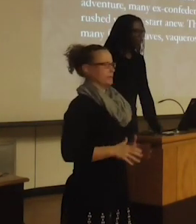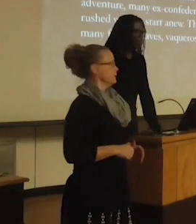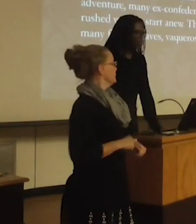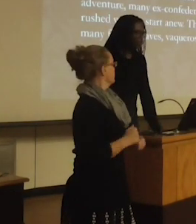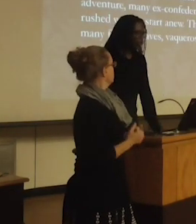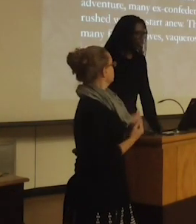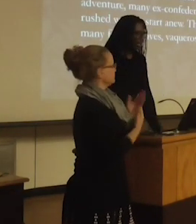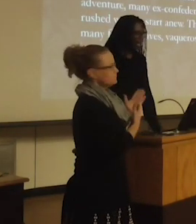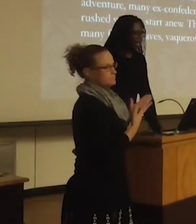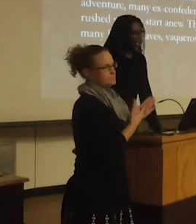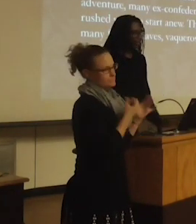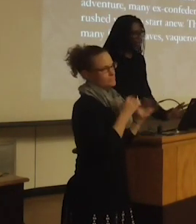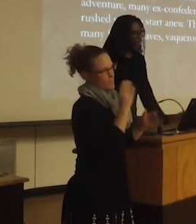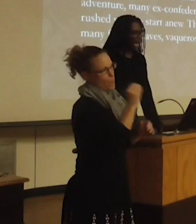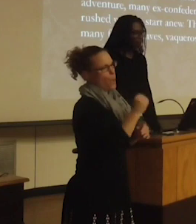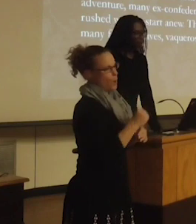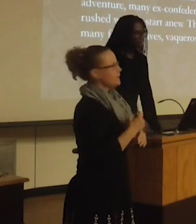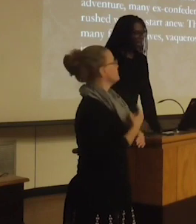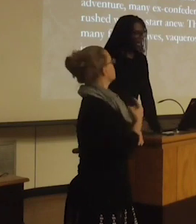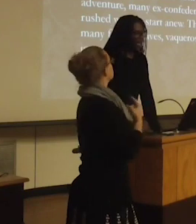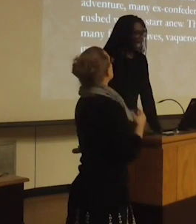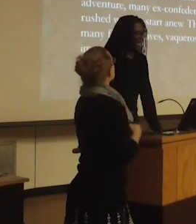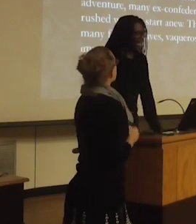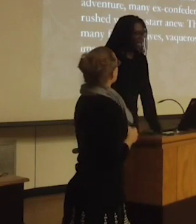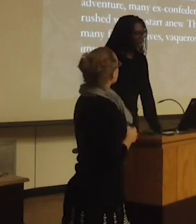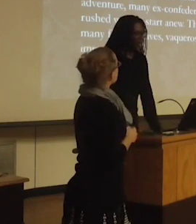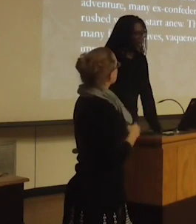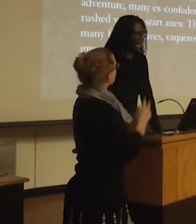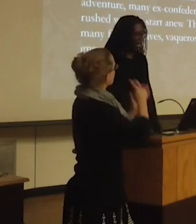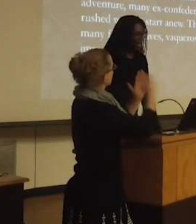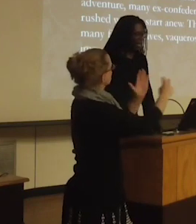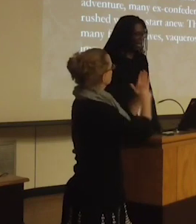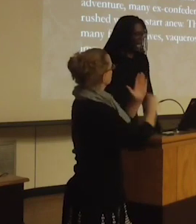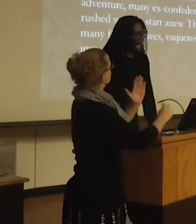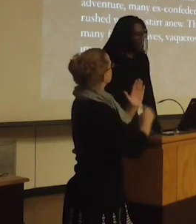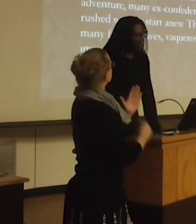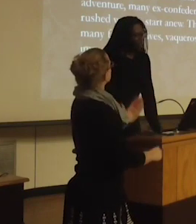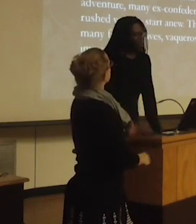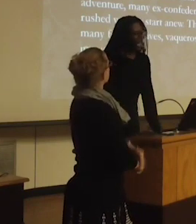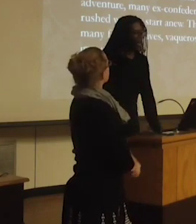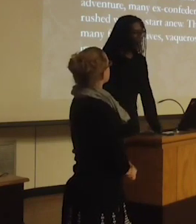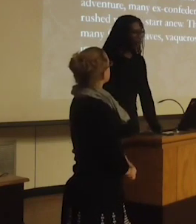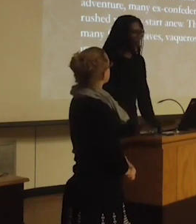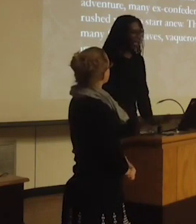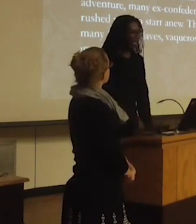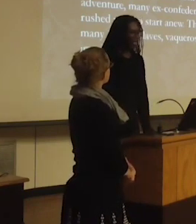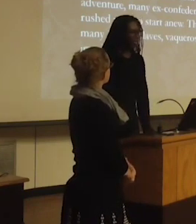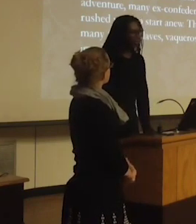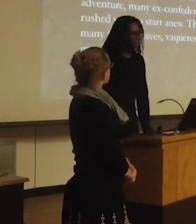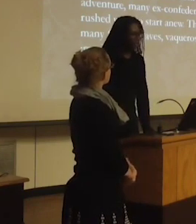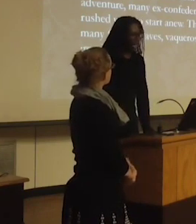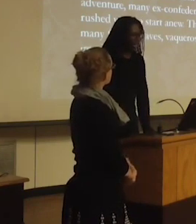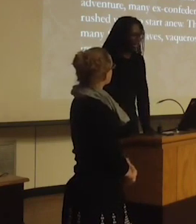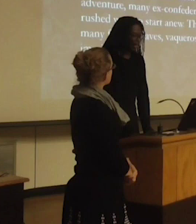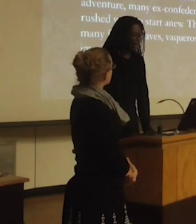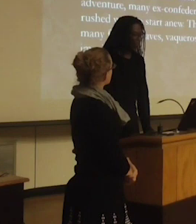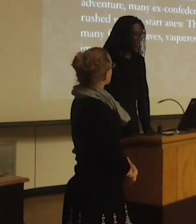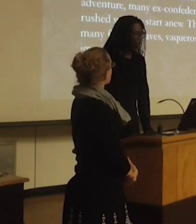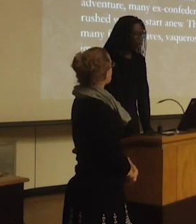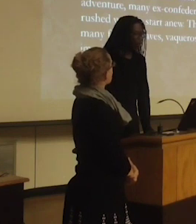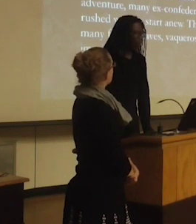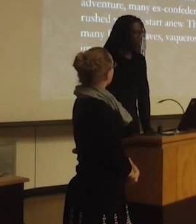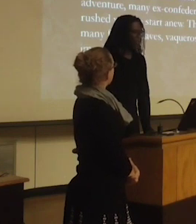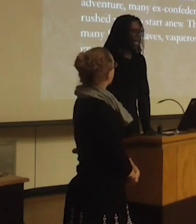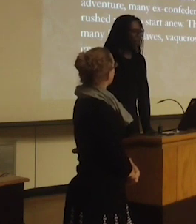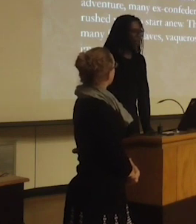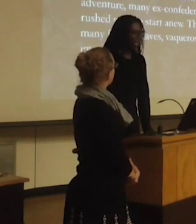American cowboy is one of those. The story of the cowboy begins as the Civil War ends. After the war, cattle were in considerable demand, and Texas was